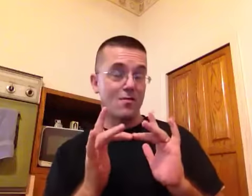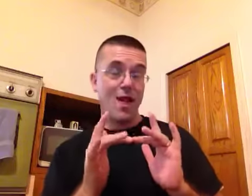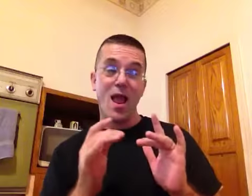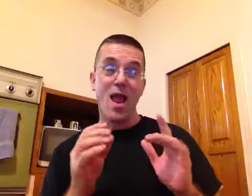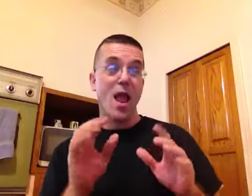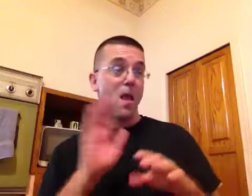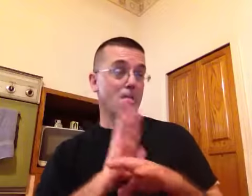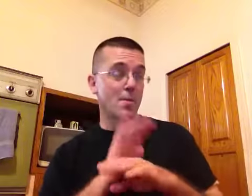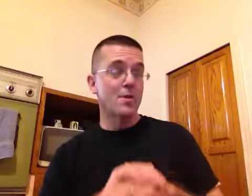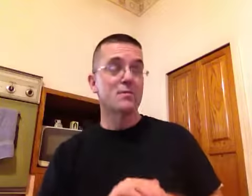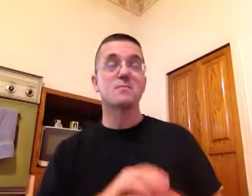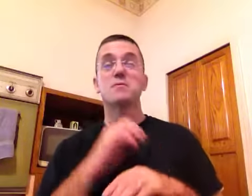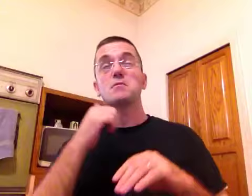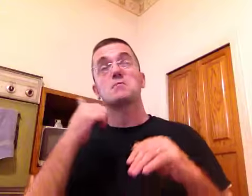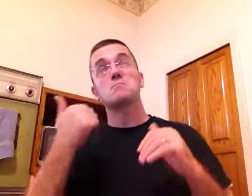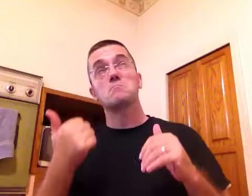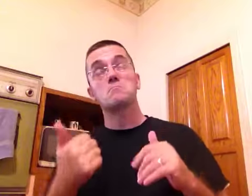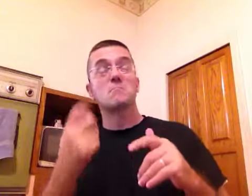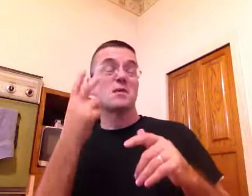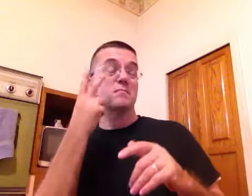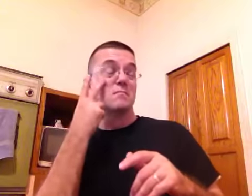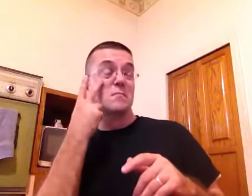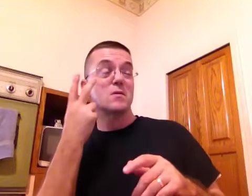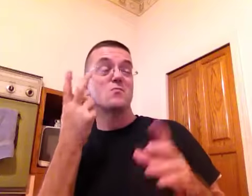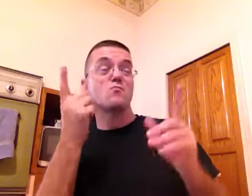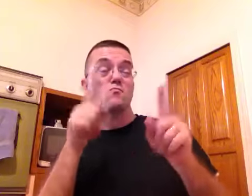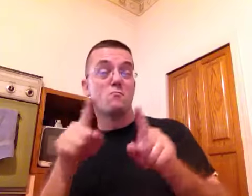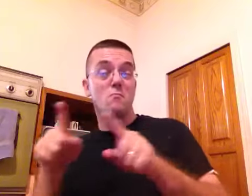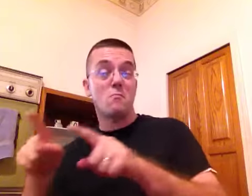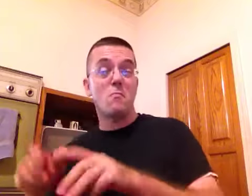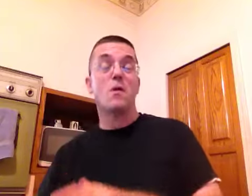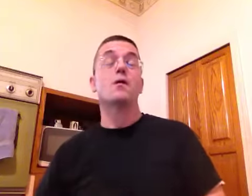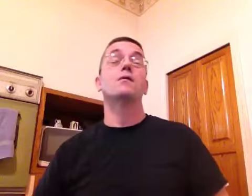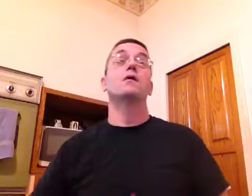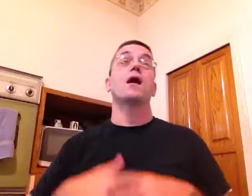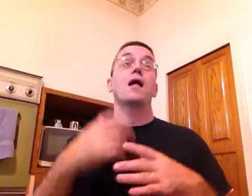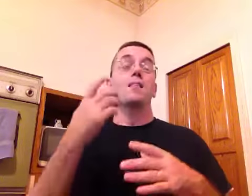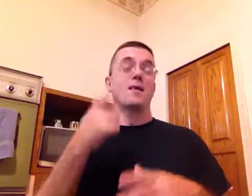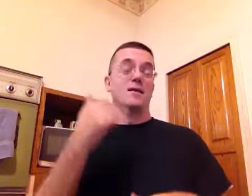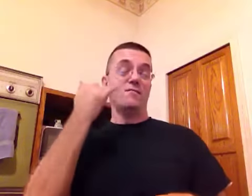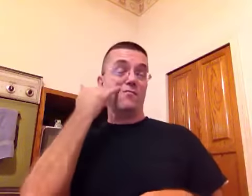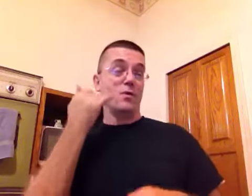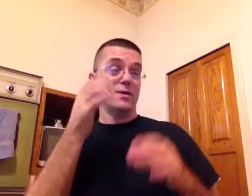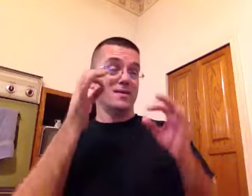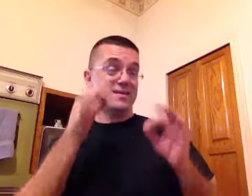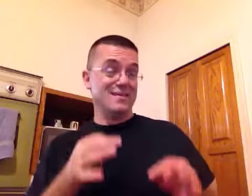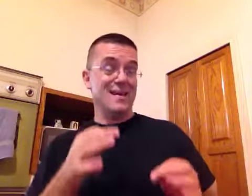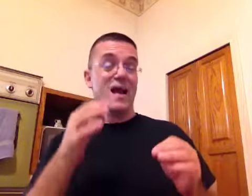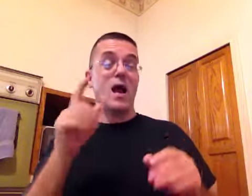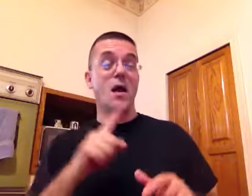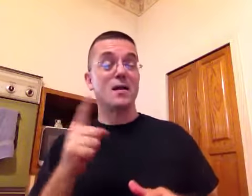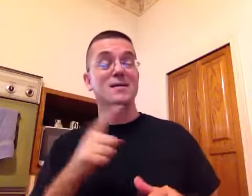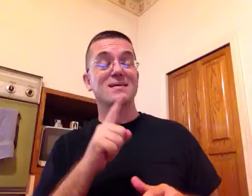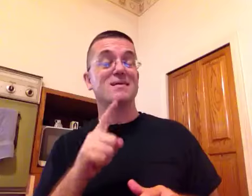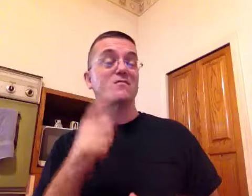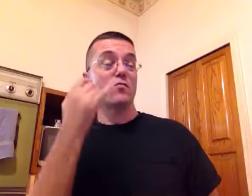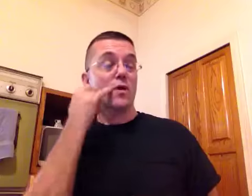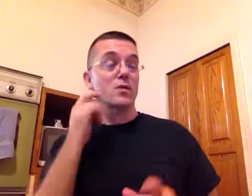and then see where that takes you, and then you can decide based on that if you want to do a licensing deal with someone, or if you want